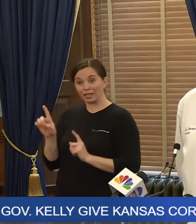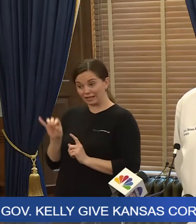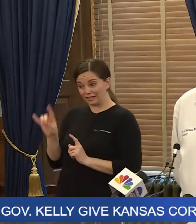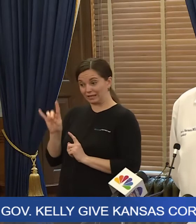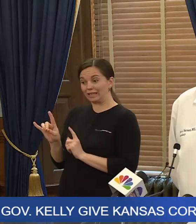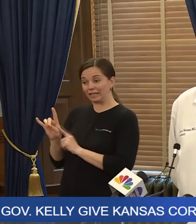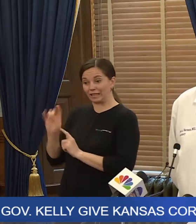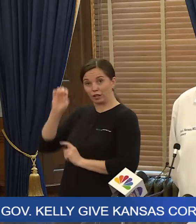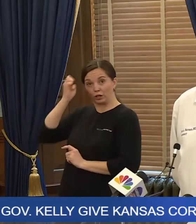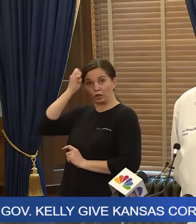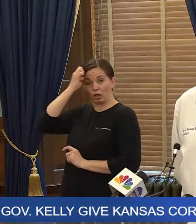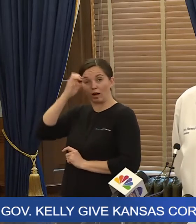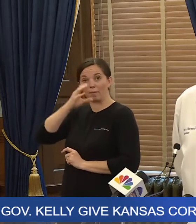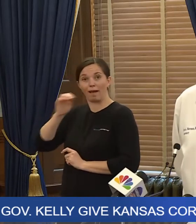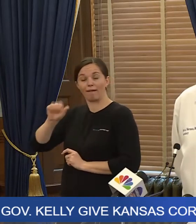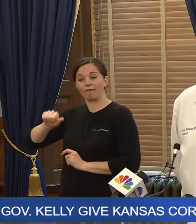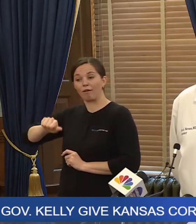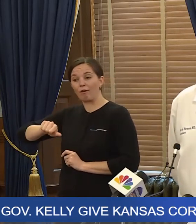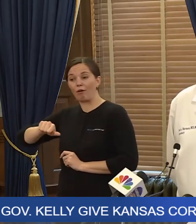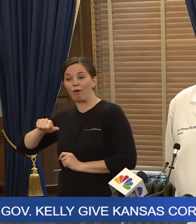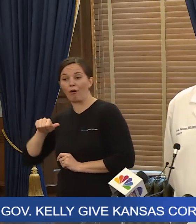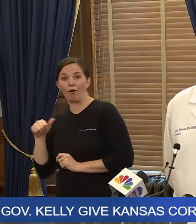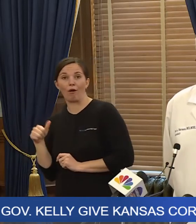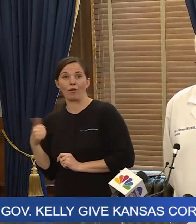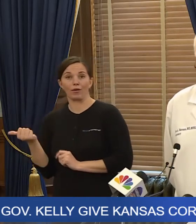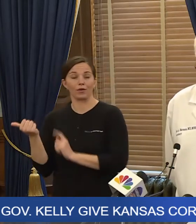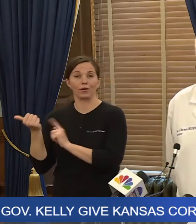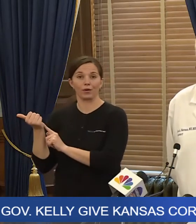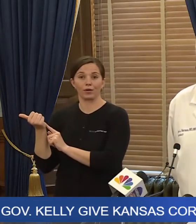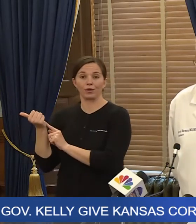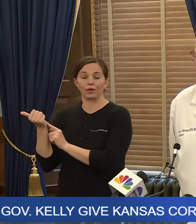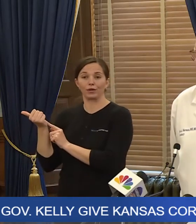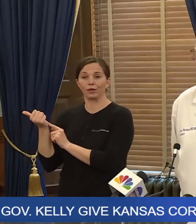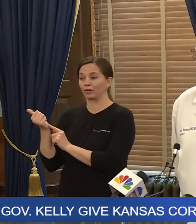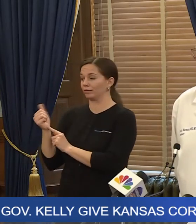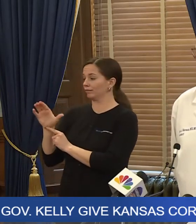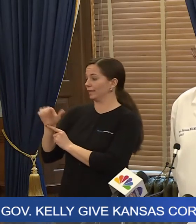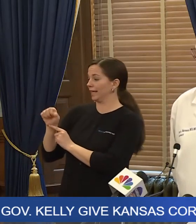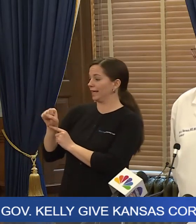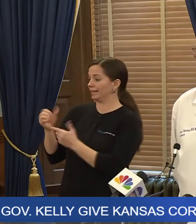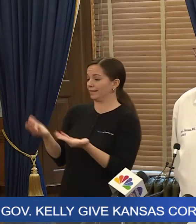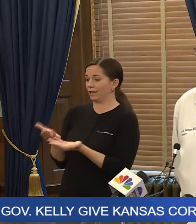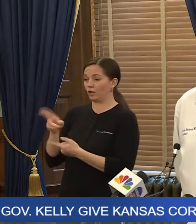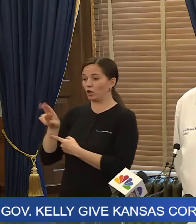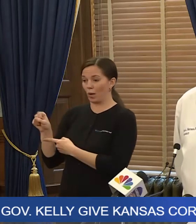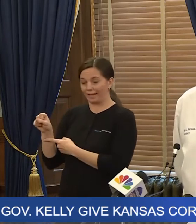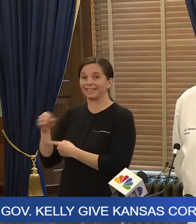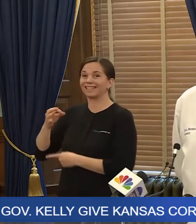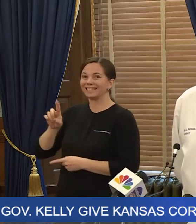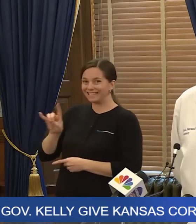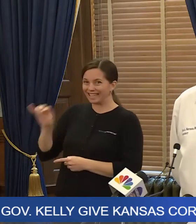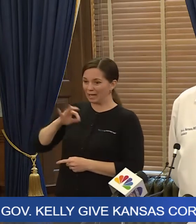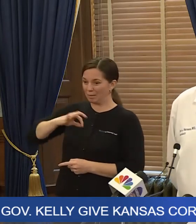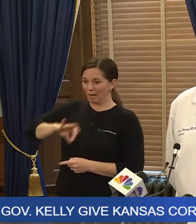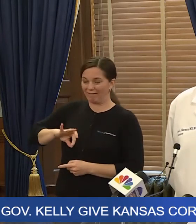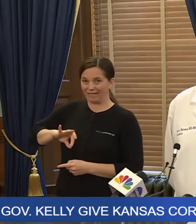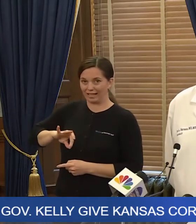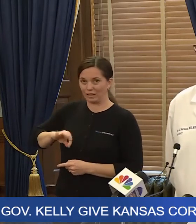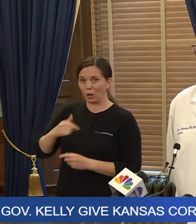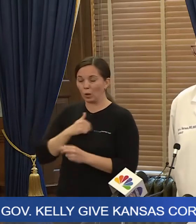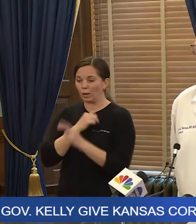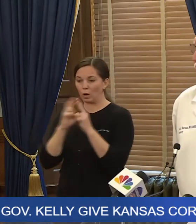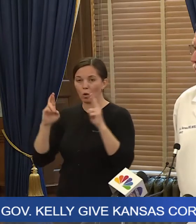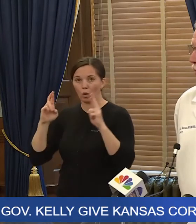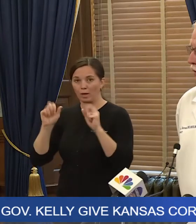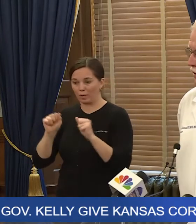Europe particularly, and in some early anecdotal and cases in the United States, to be of benefit. So we're hoping that this is something